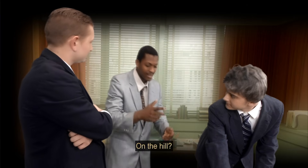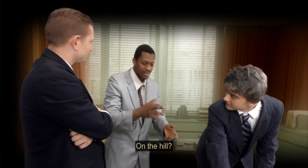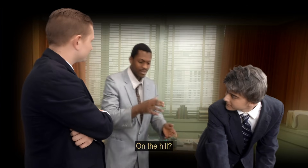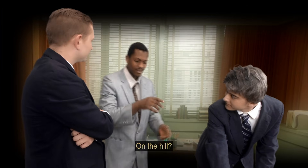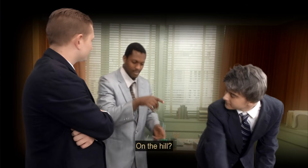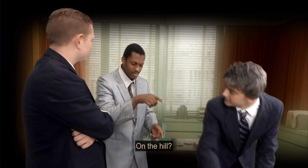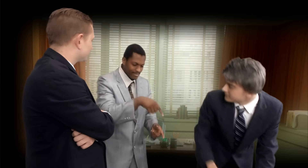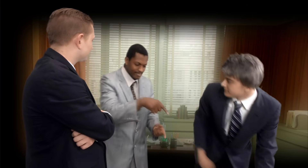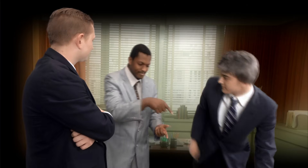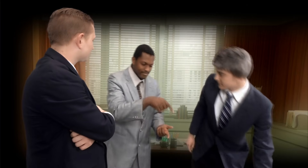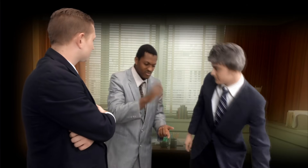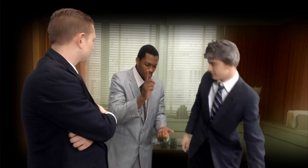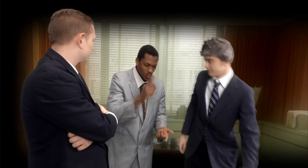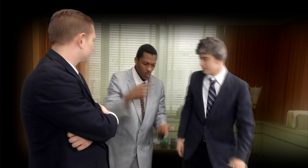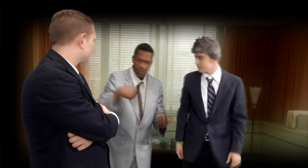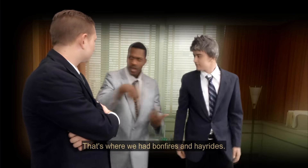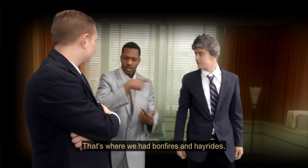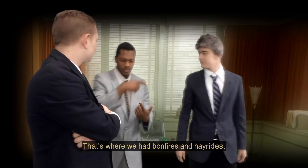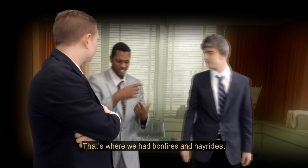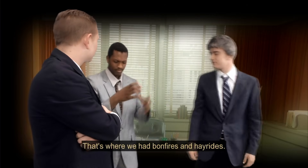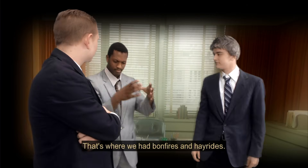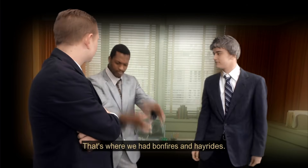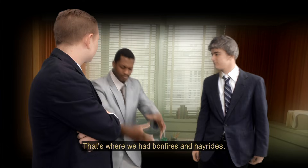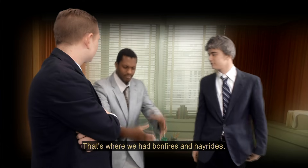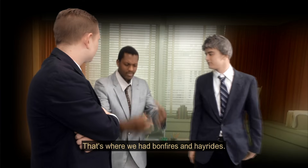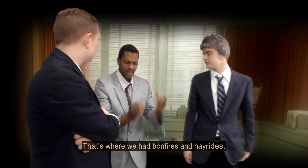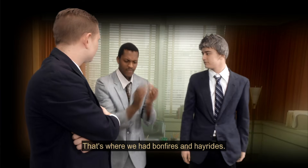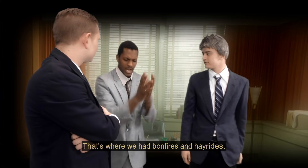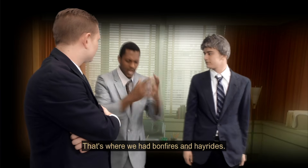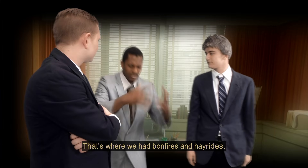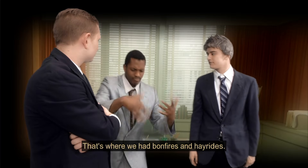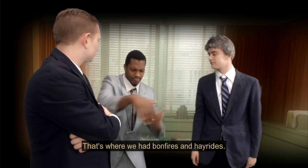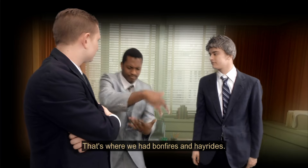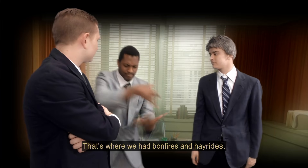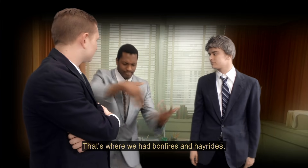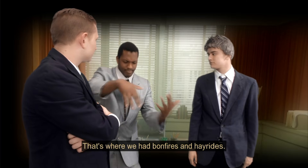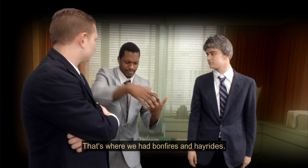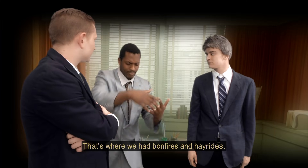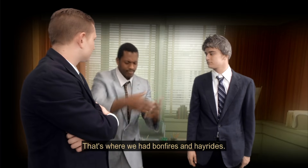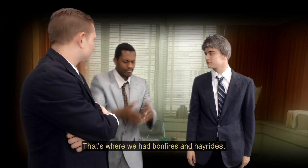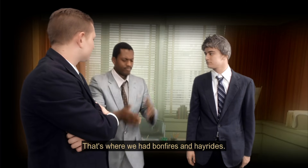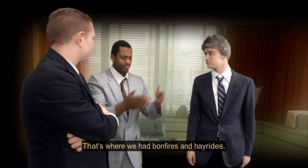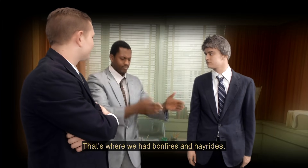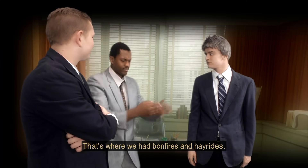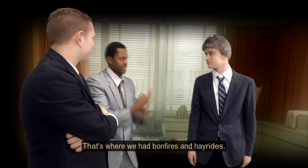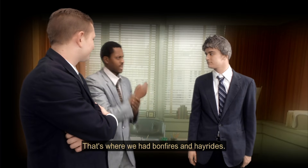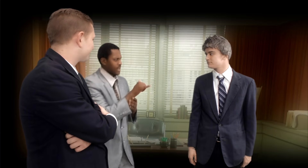On the hill? That's where we had bonfires and hayrides.